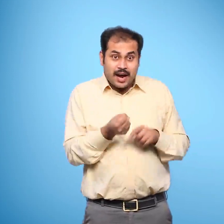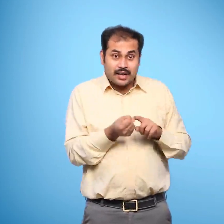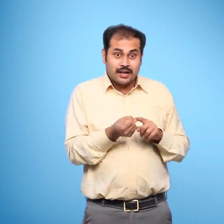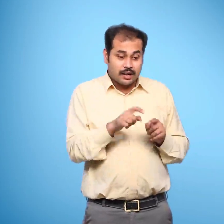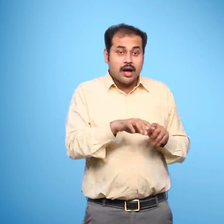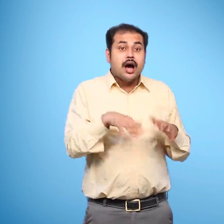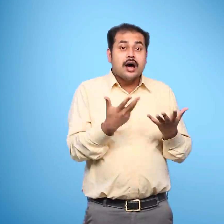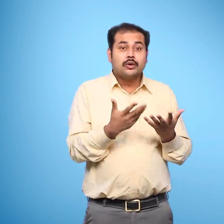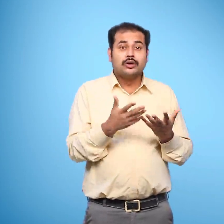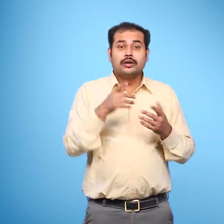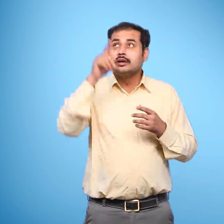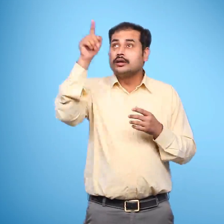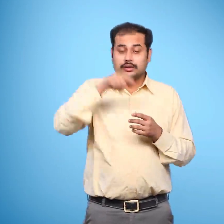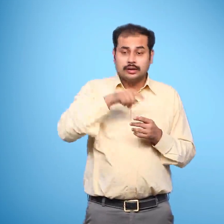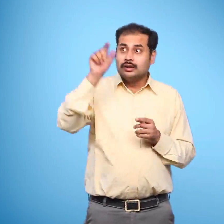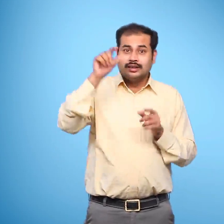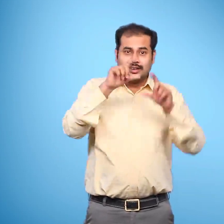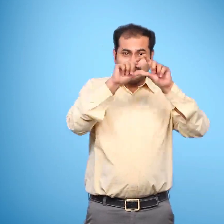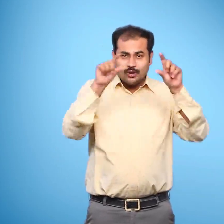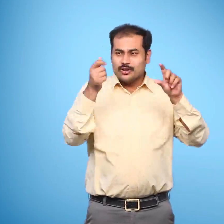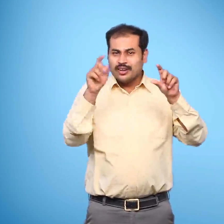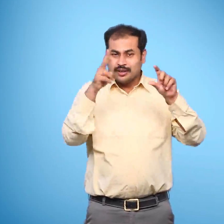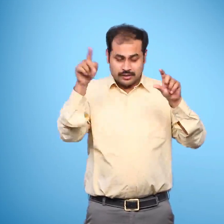note or coin more than one time.